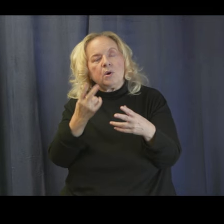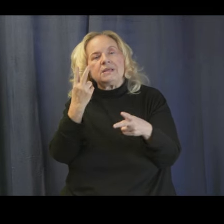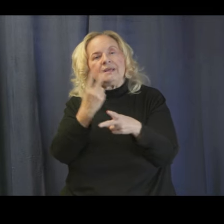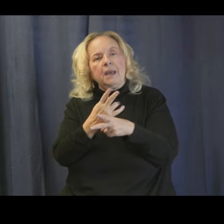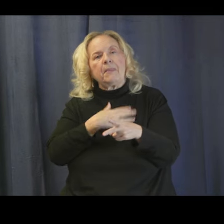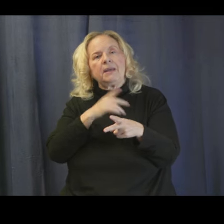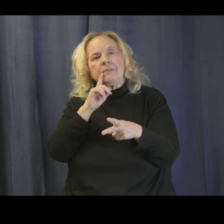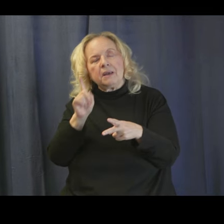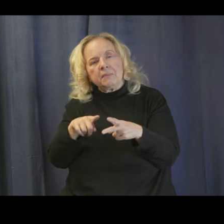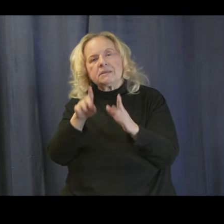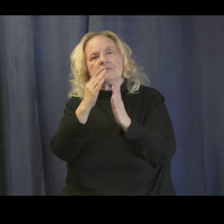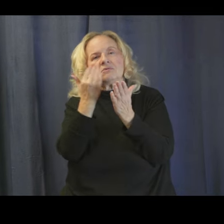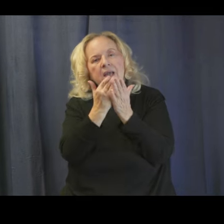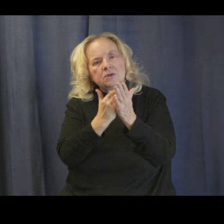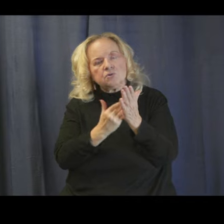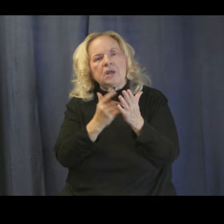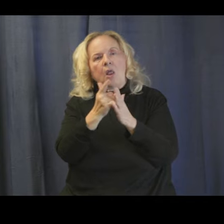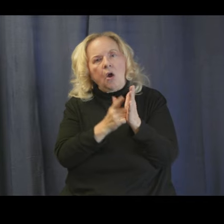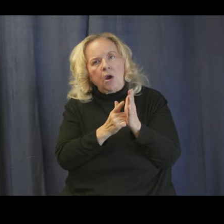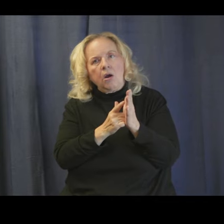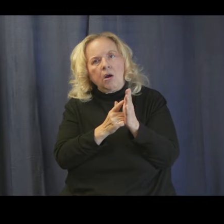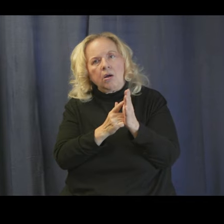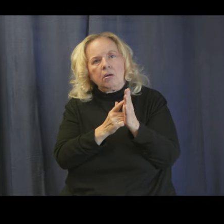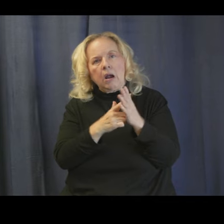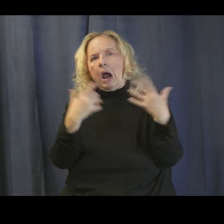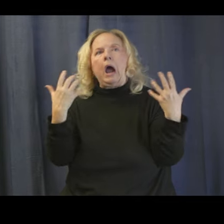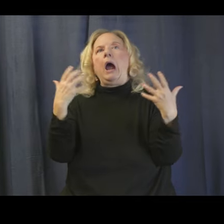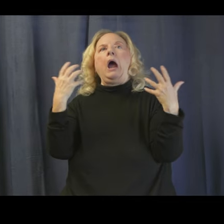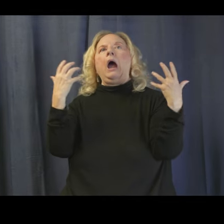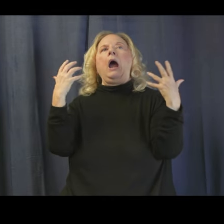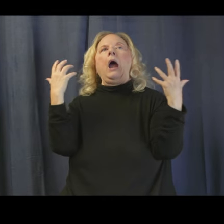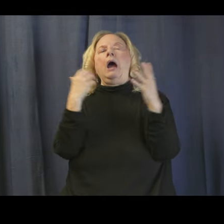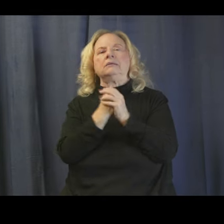kept my charge, my commandments, my statutes, and my laws."